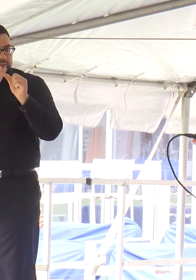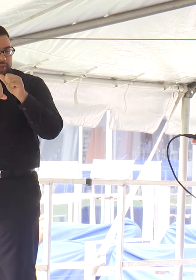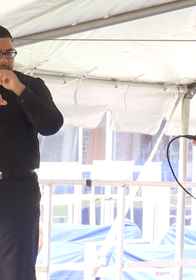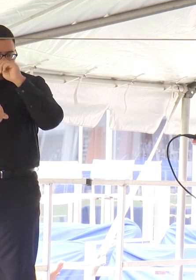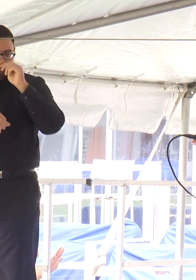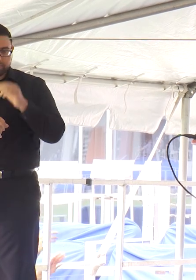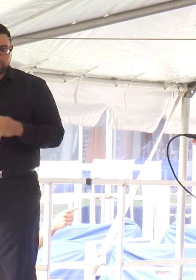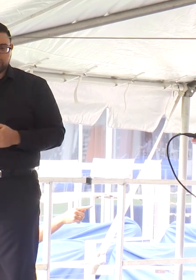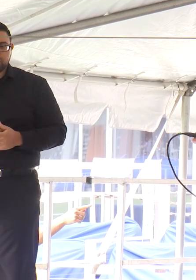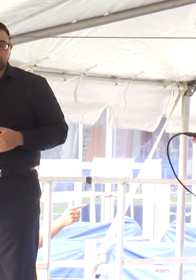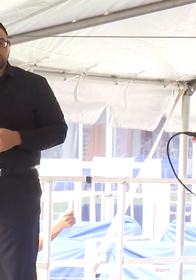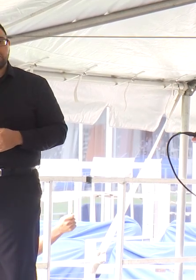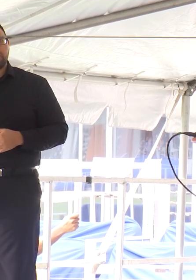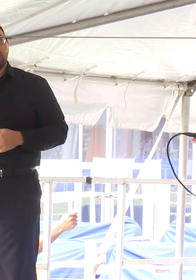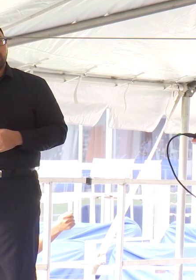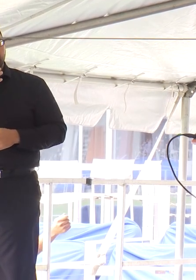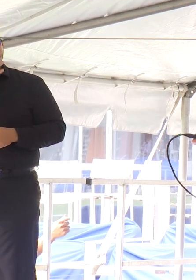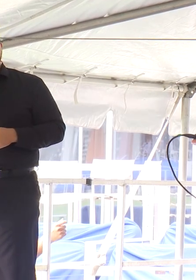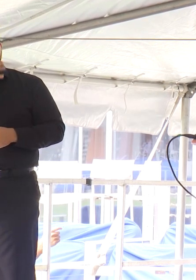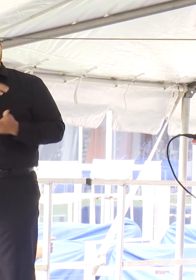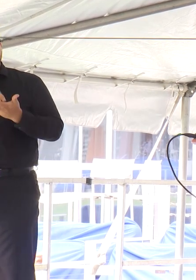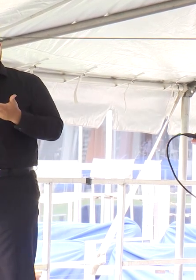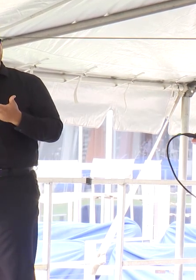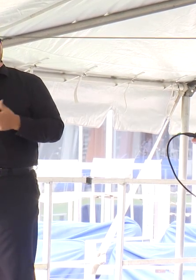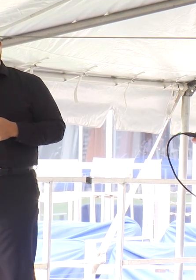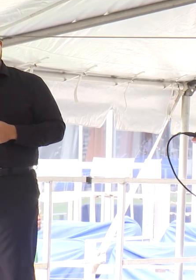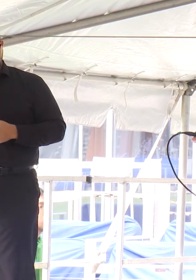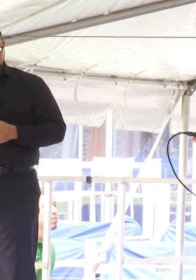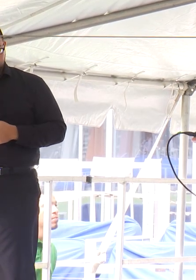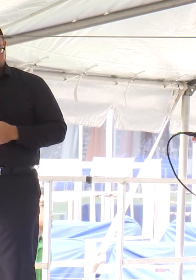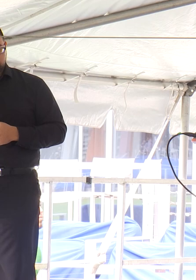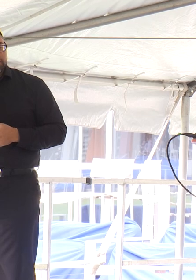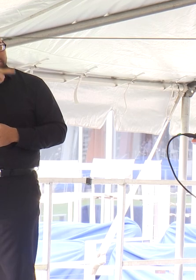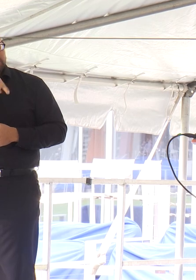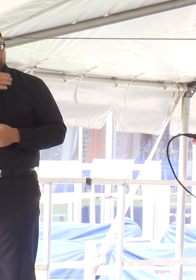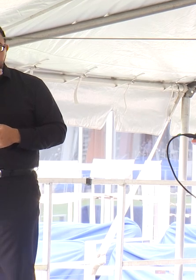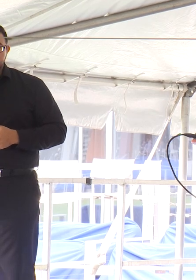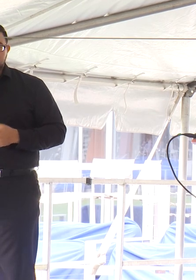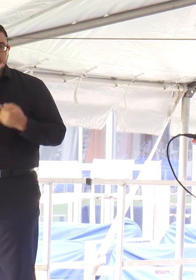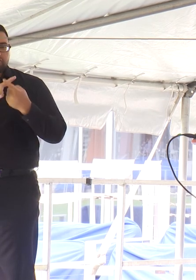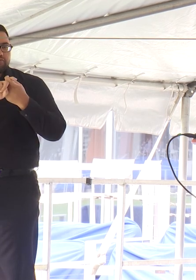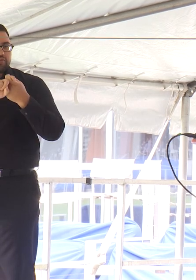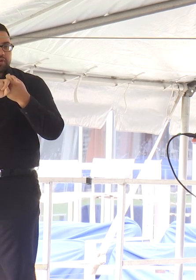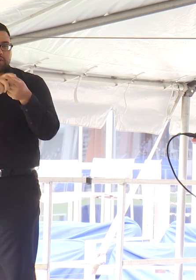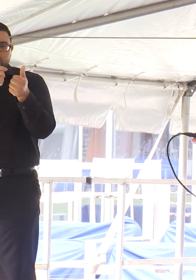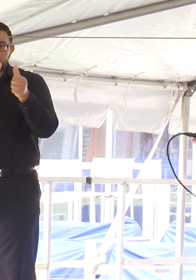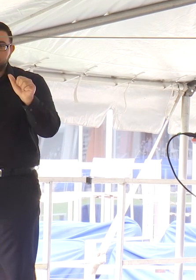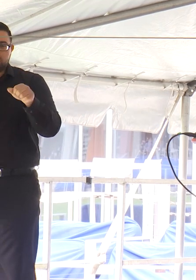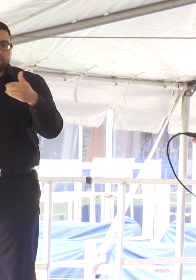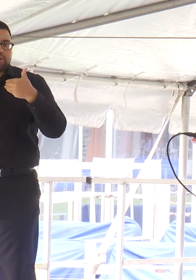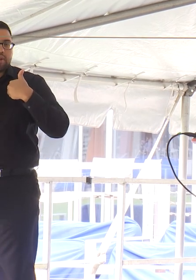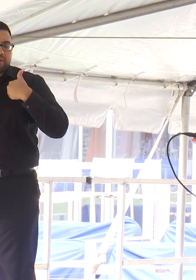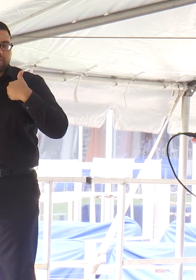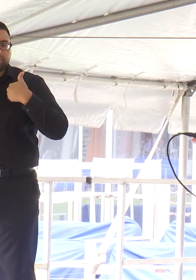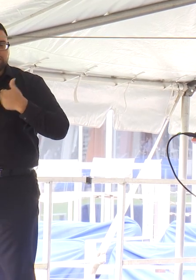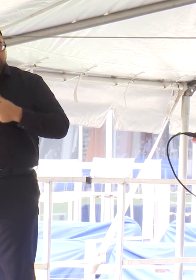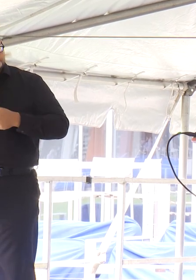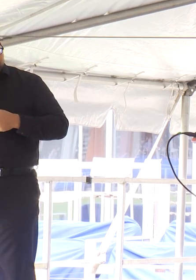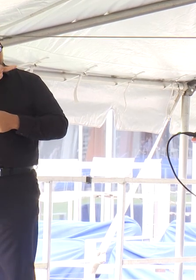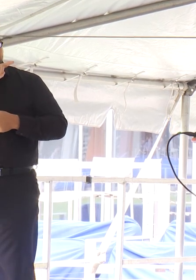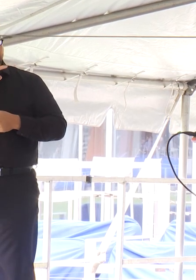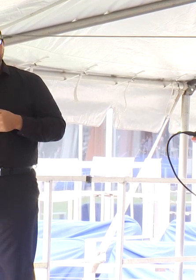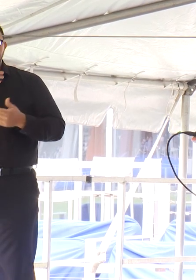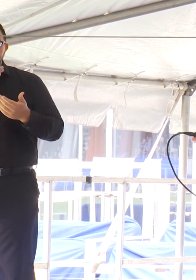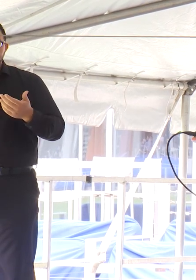So, but I soon learned that the Vackars were the best friends anyone could ever have. They have been